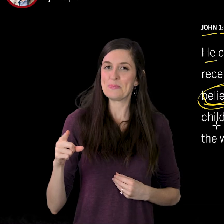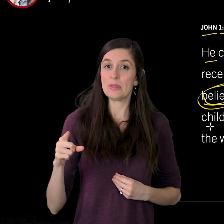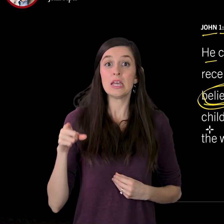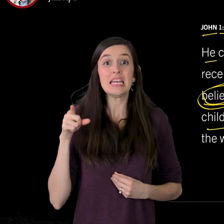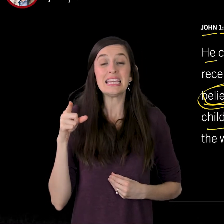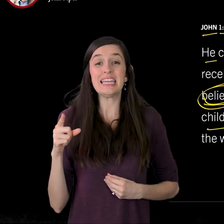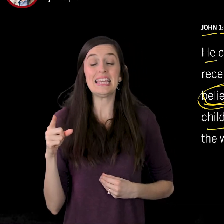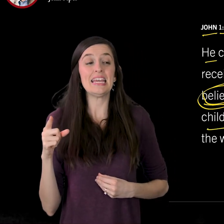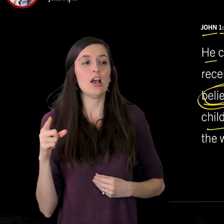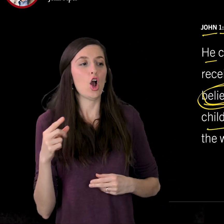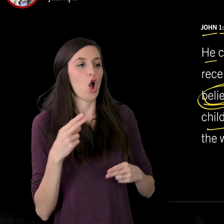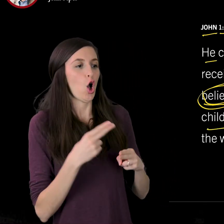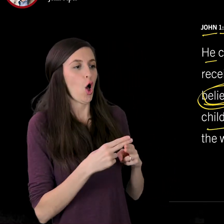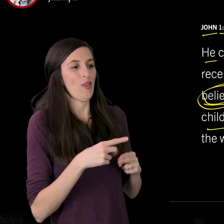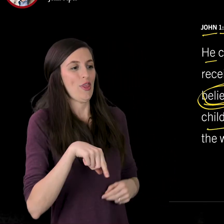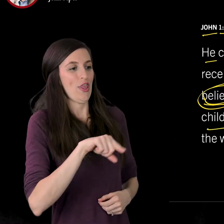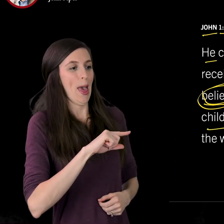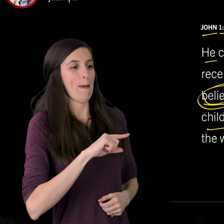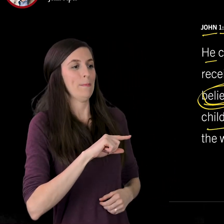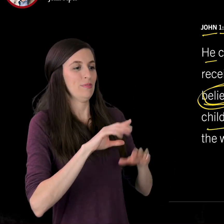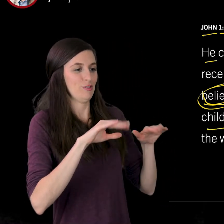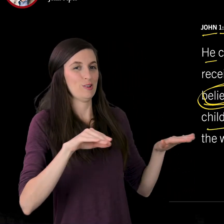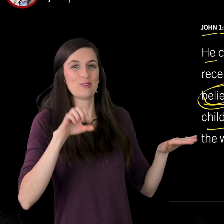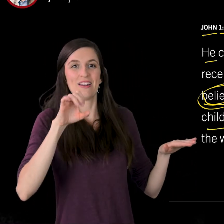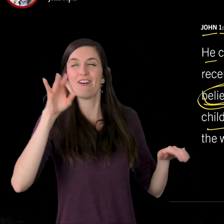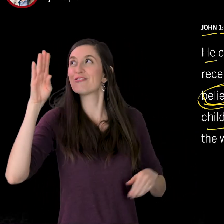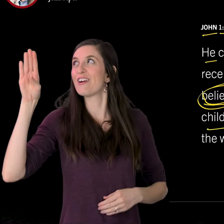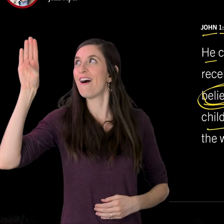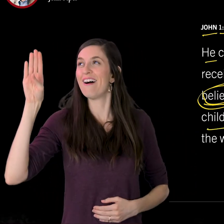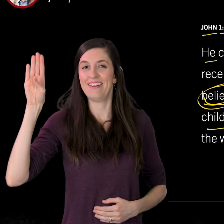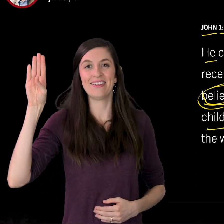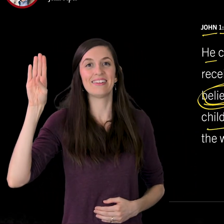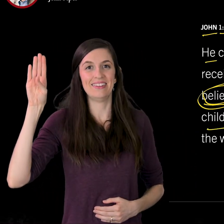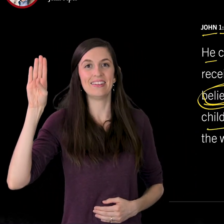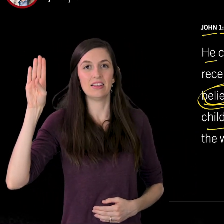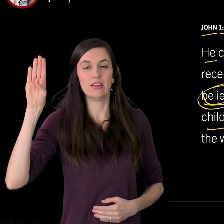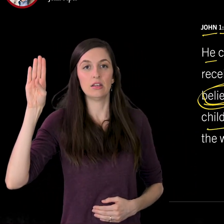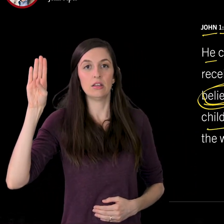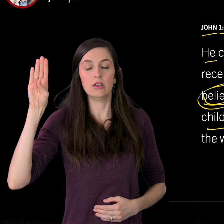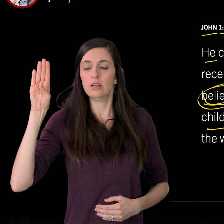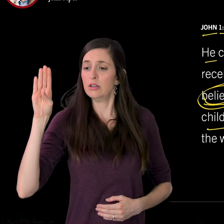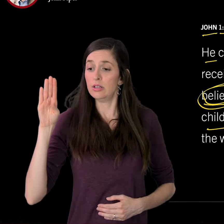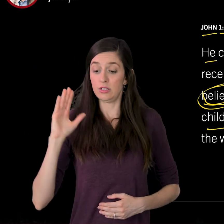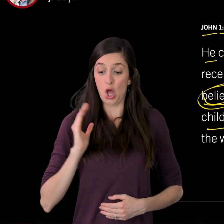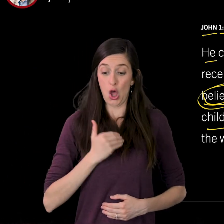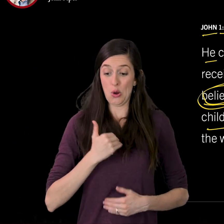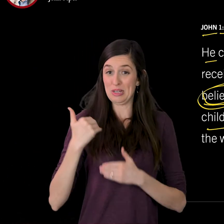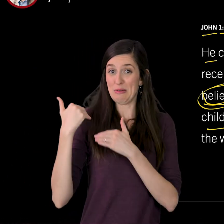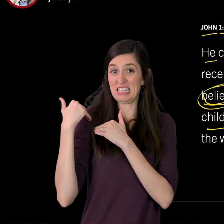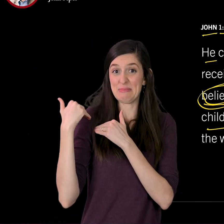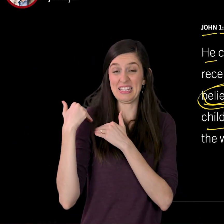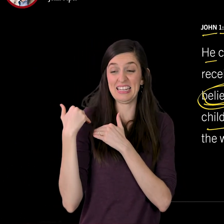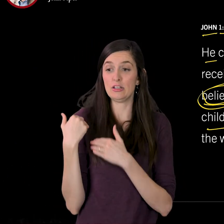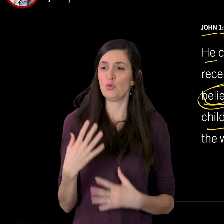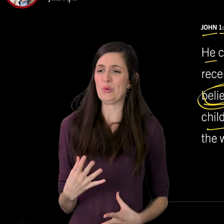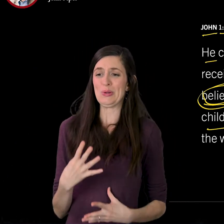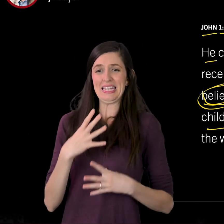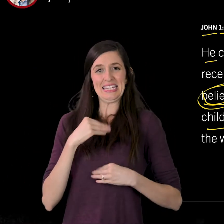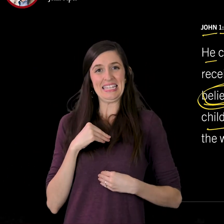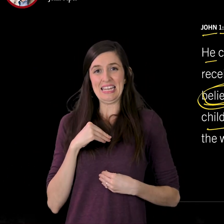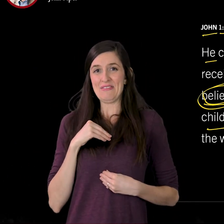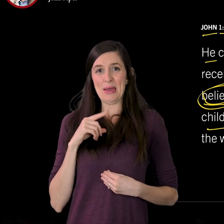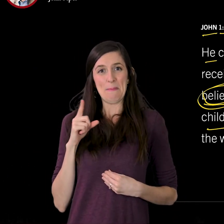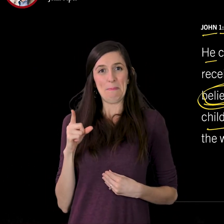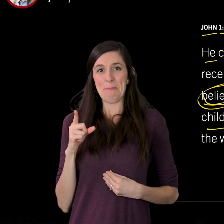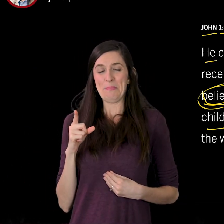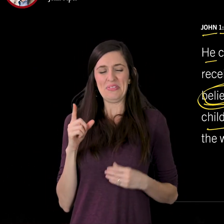them the right to become the children of God so receive him as all that he is all that God is for us